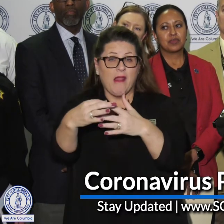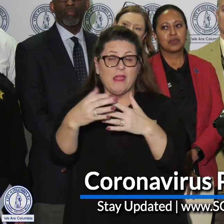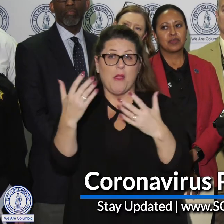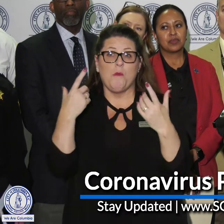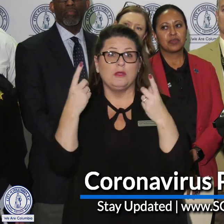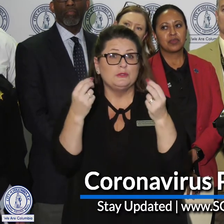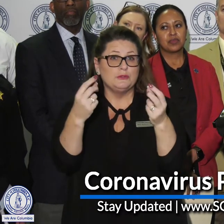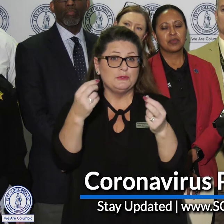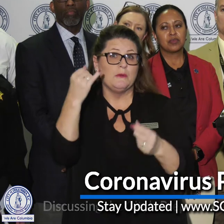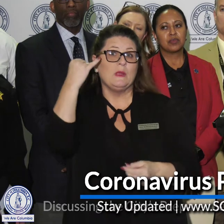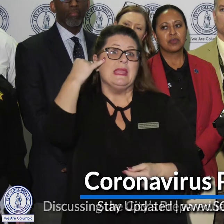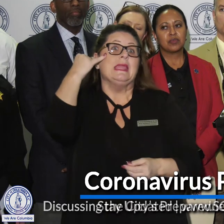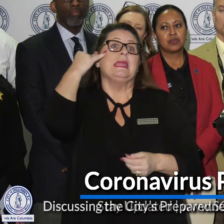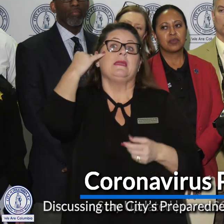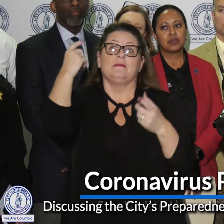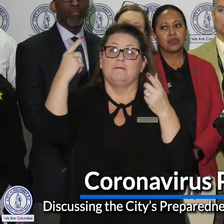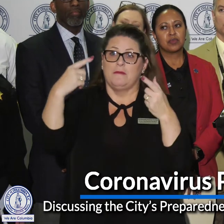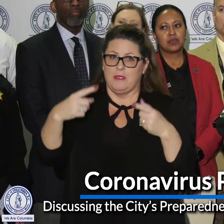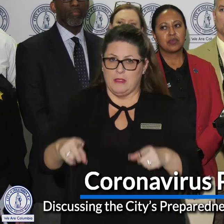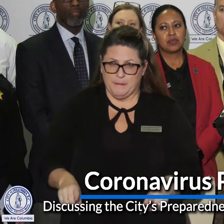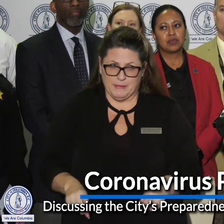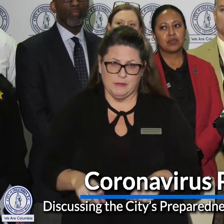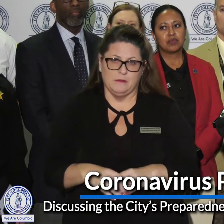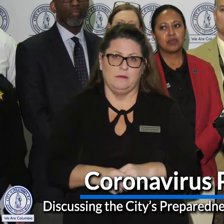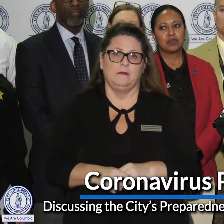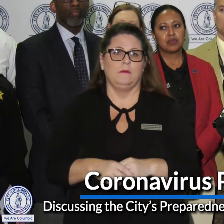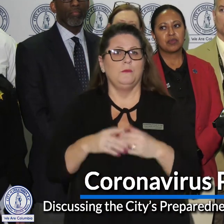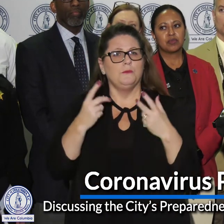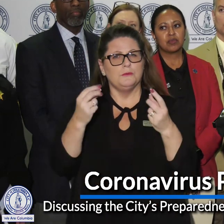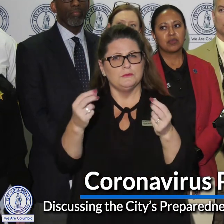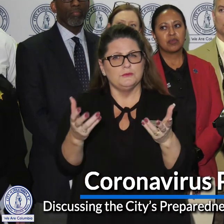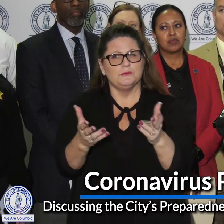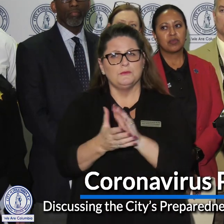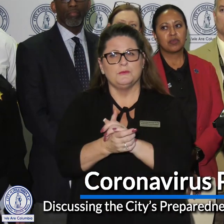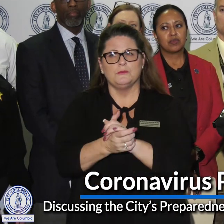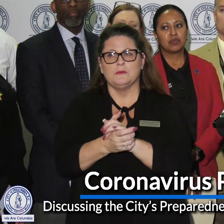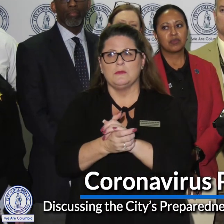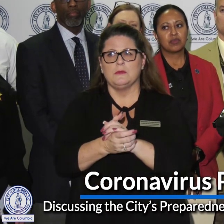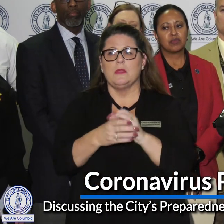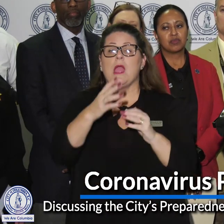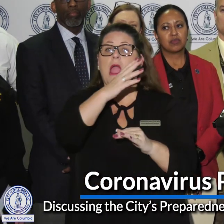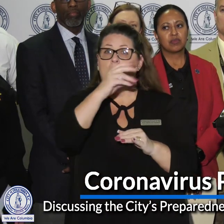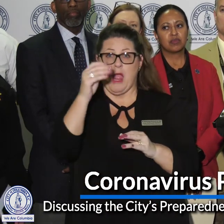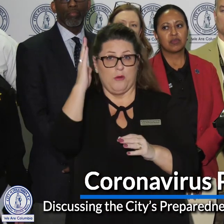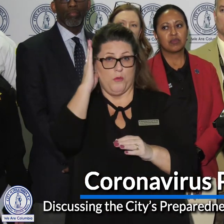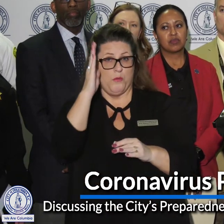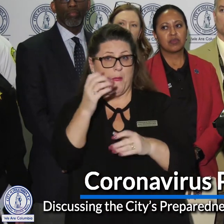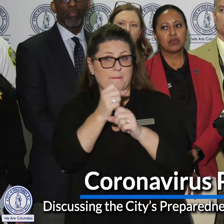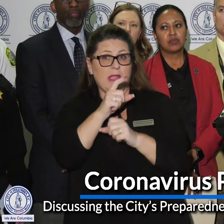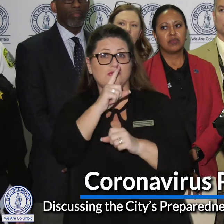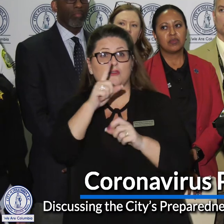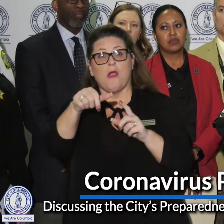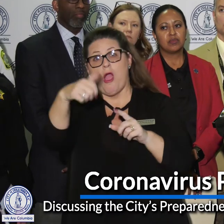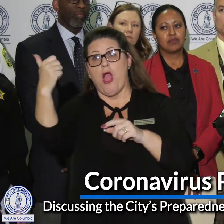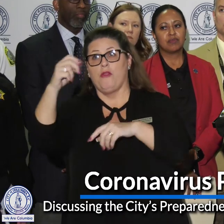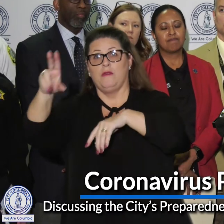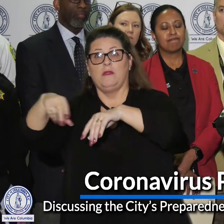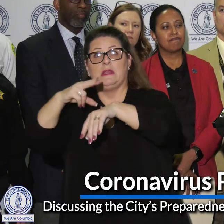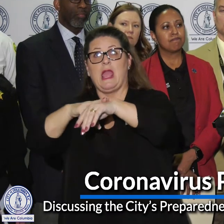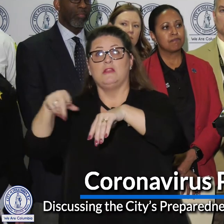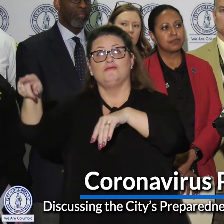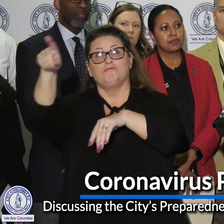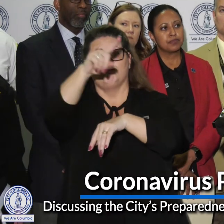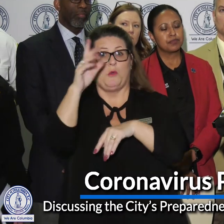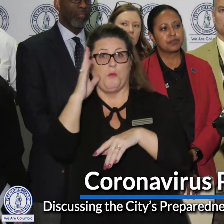what will happen in the case of the coronavirus here in Columbia? Well, right now, you want to follow in line with what the rest of the nation is doing? Sure.